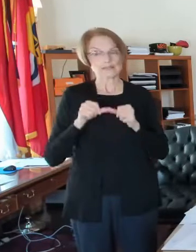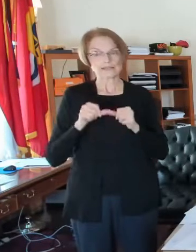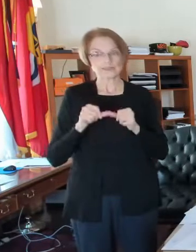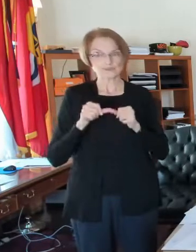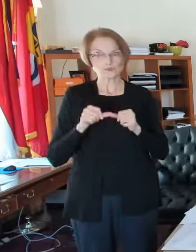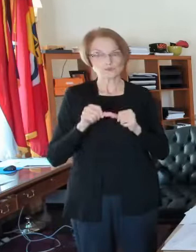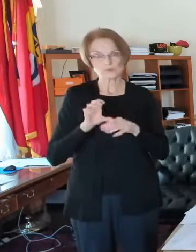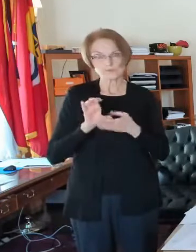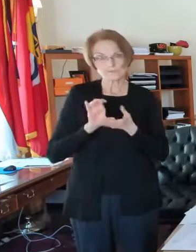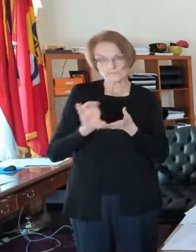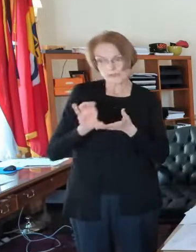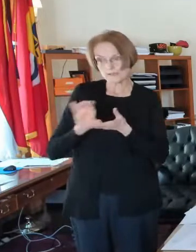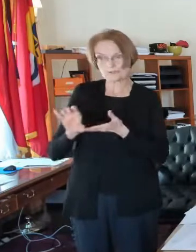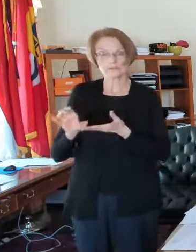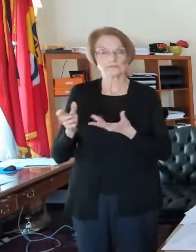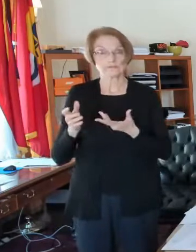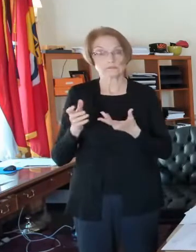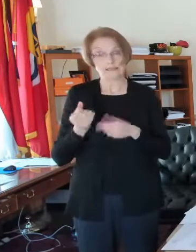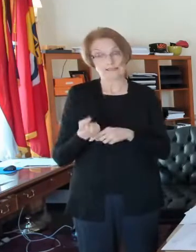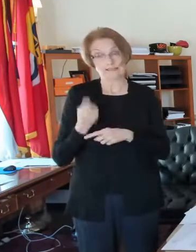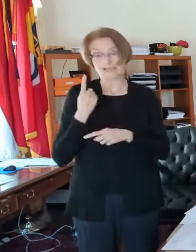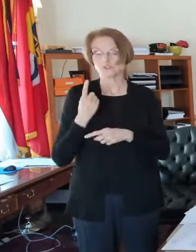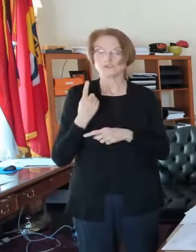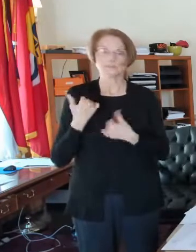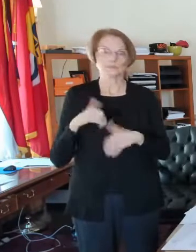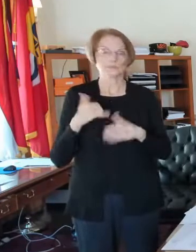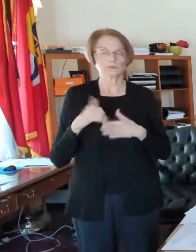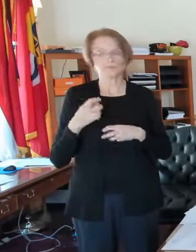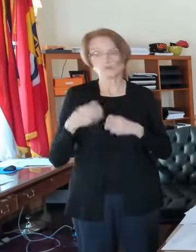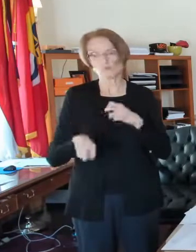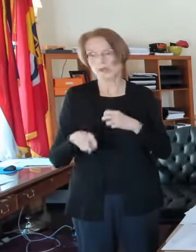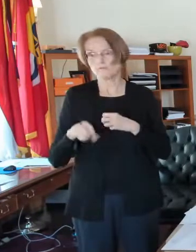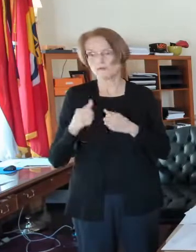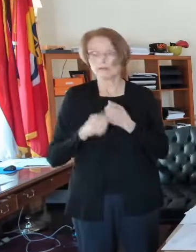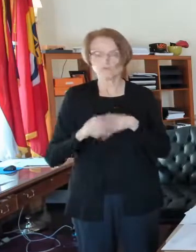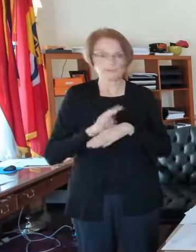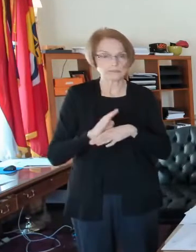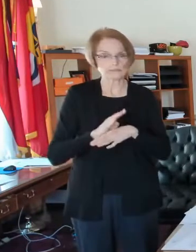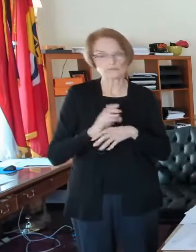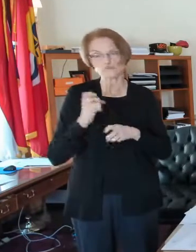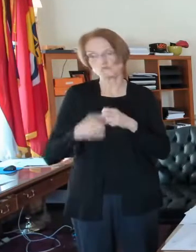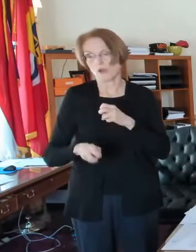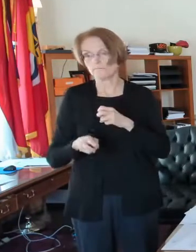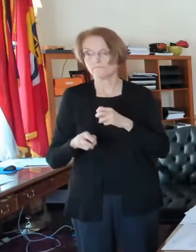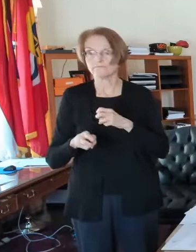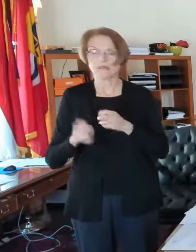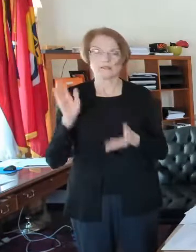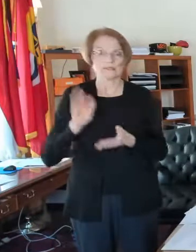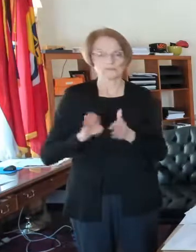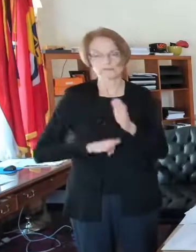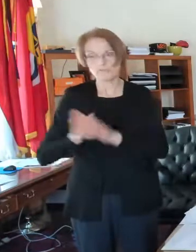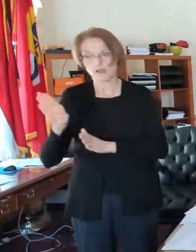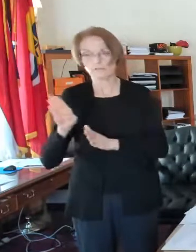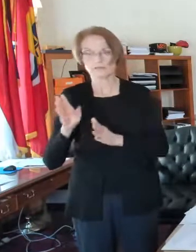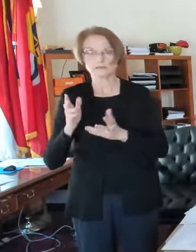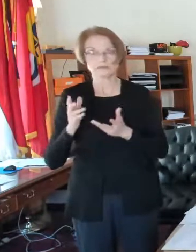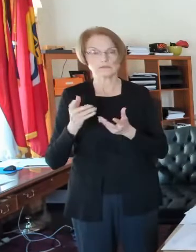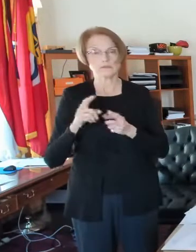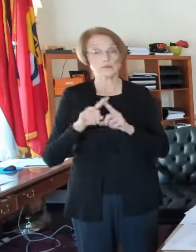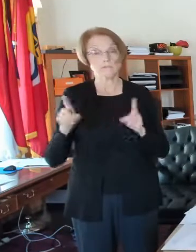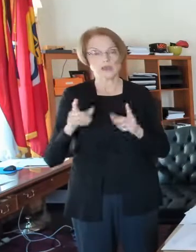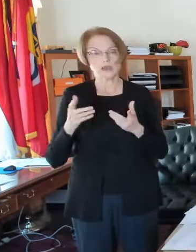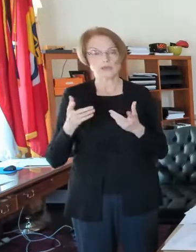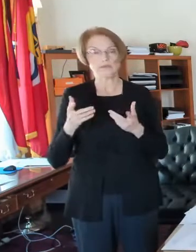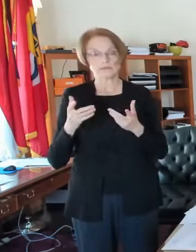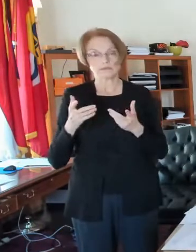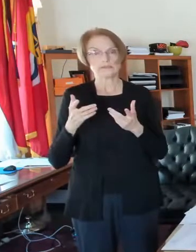to invest. I mean, this last year has been rough on every business and rough on development as well. But as we come back